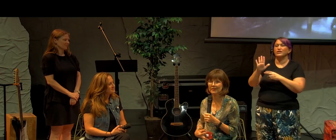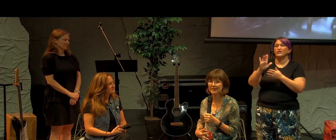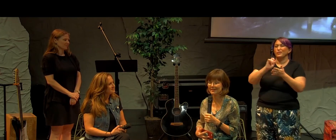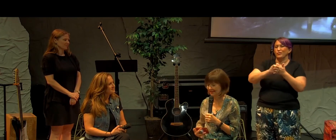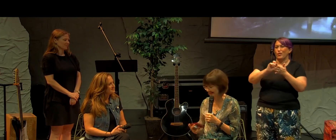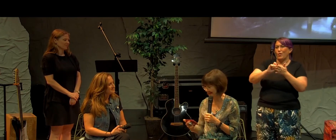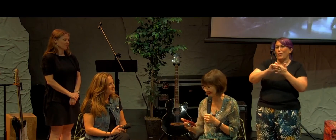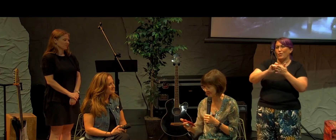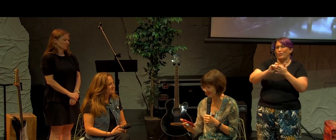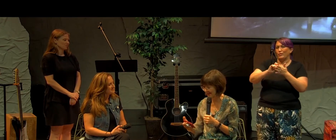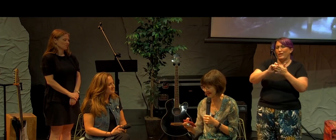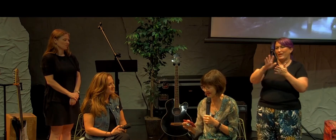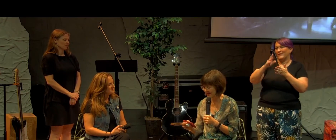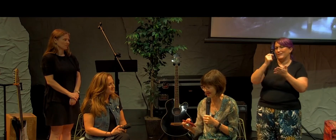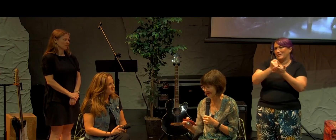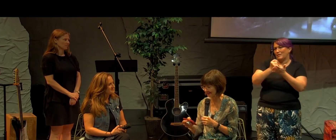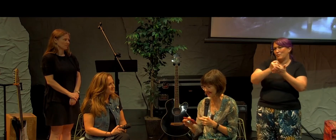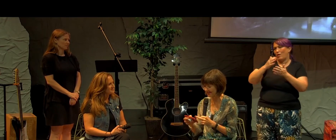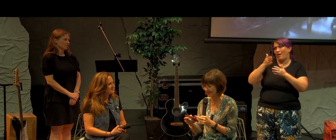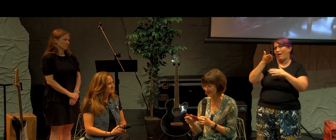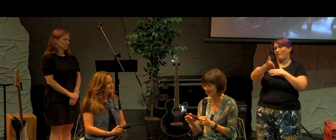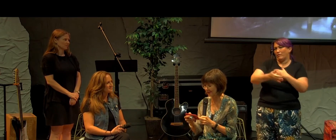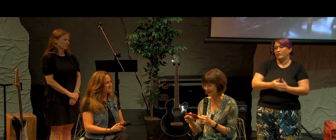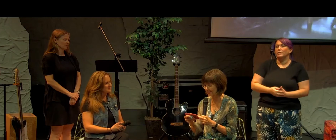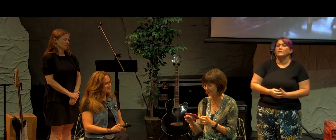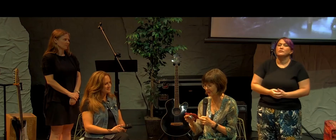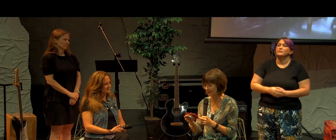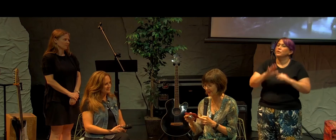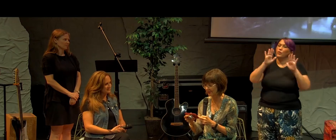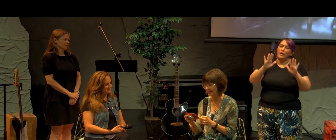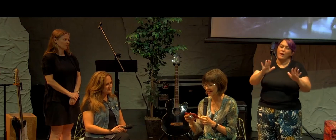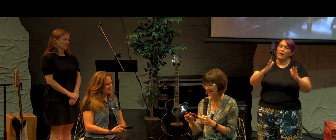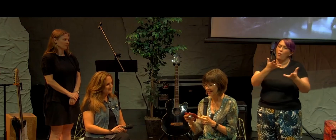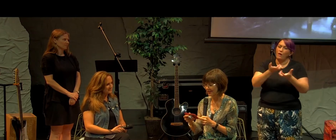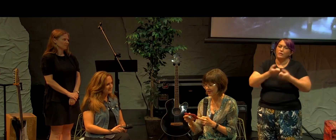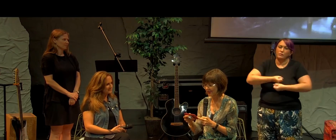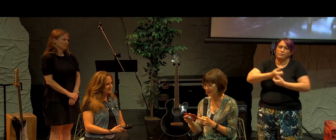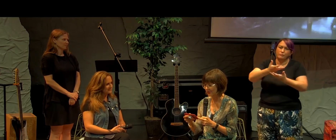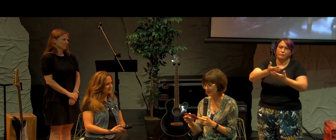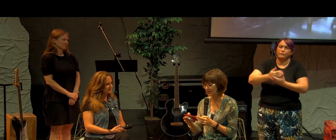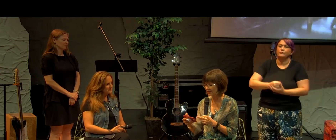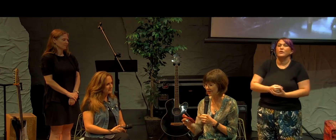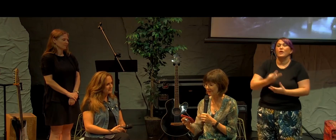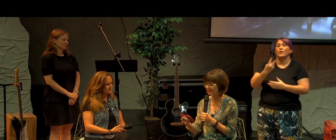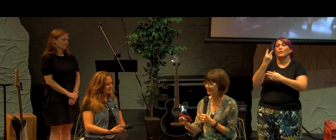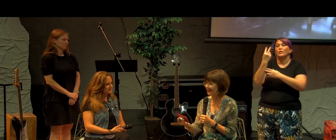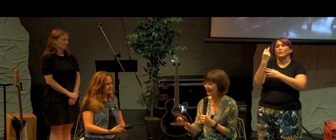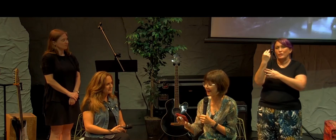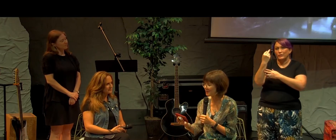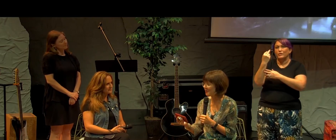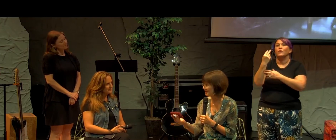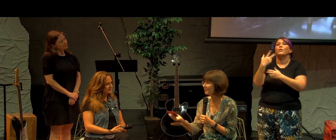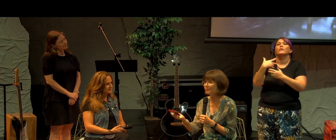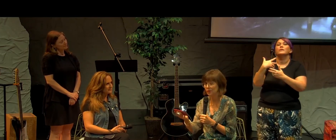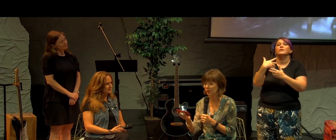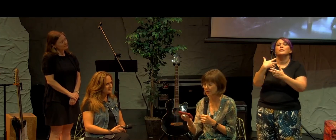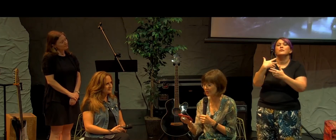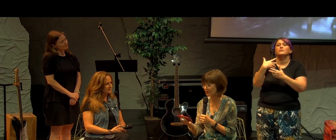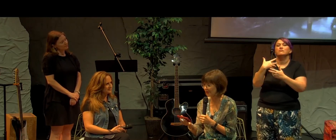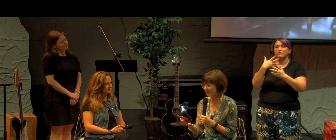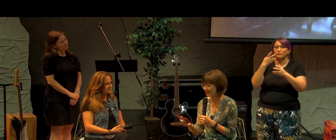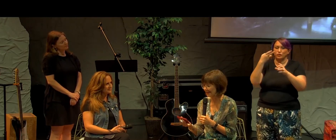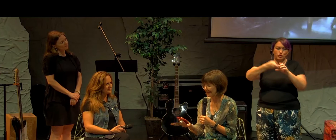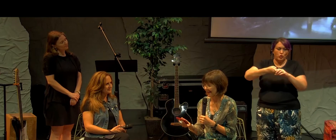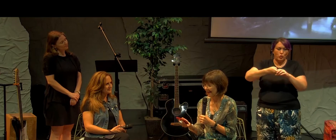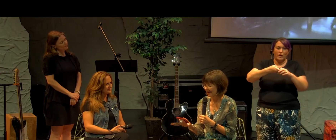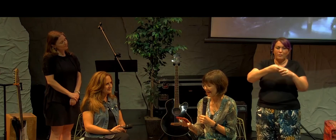me this testimony, and it's just so great. I really want to share it with you. So she said, 2 years ago, I came to this program, grief